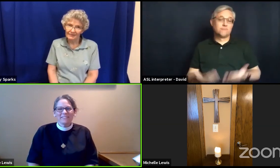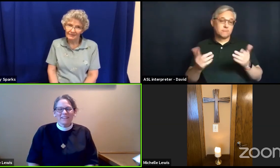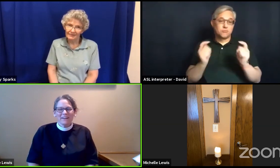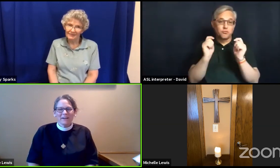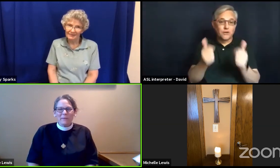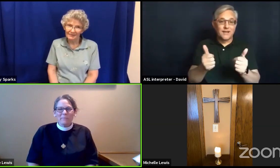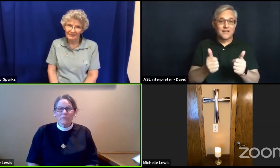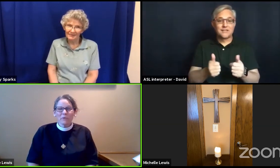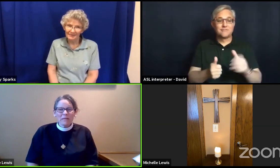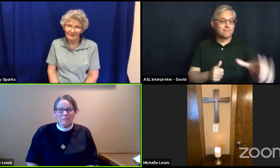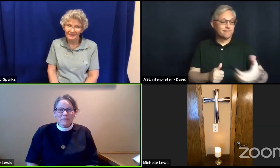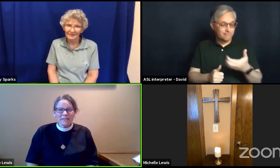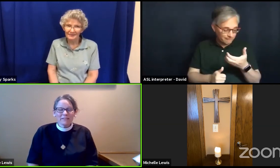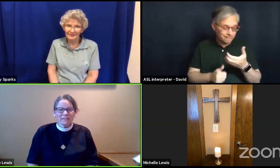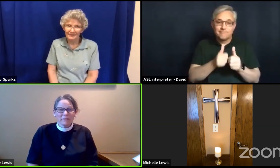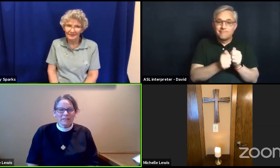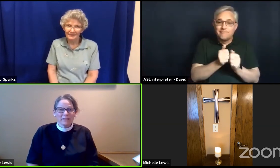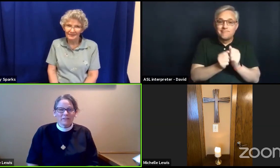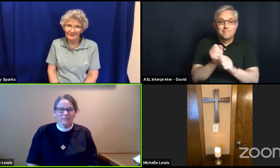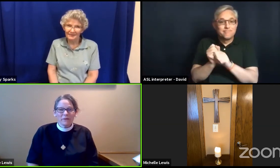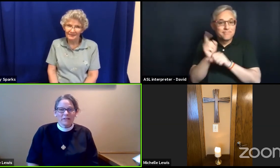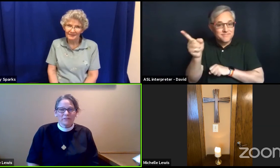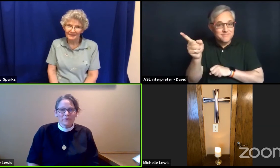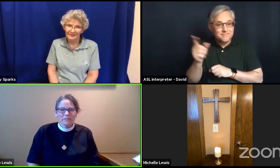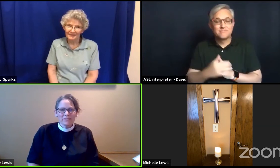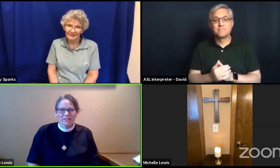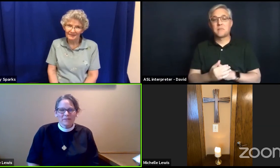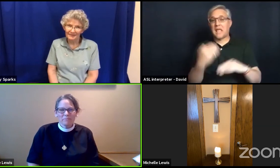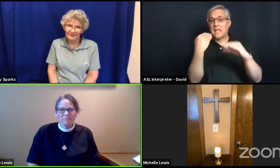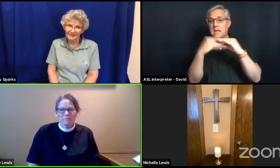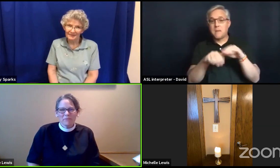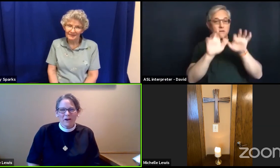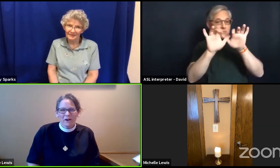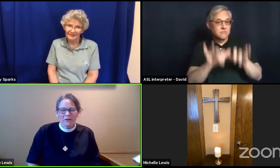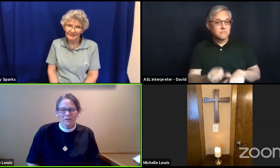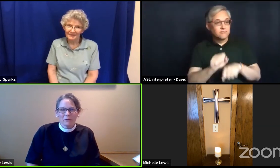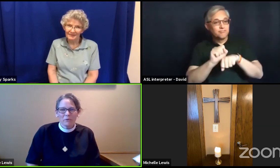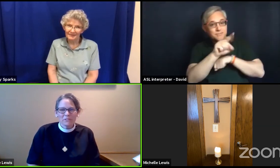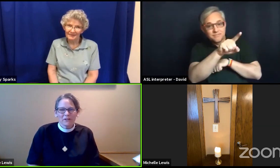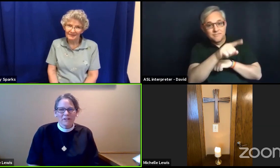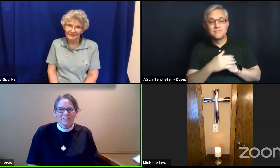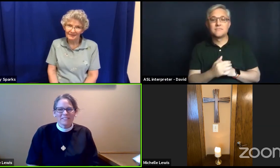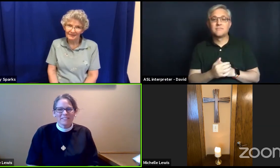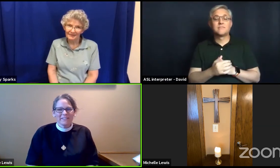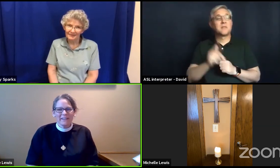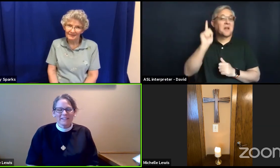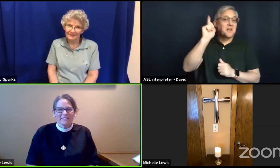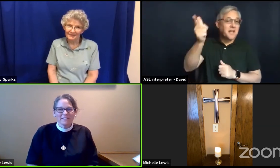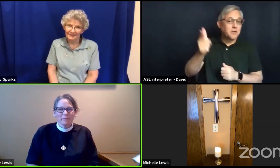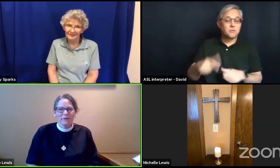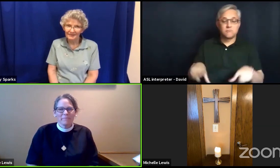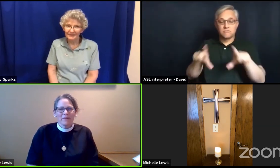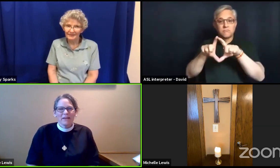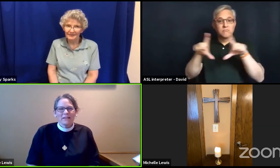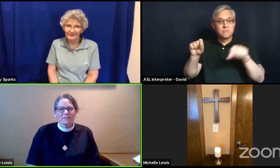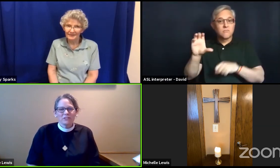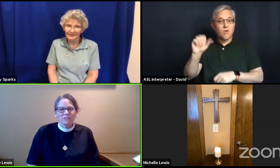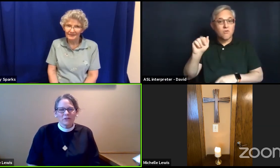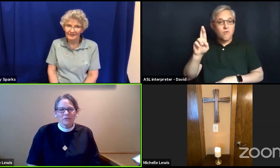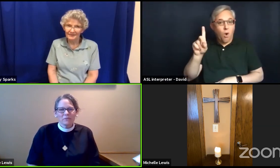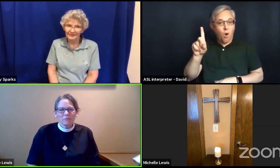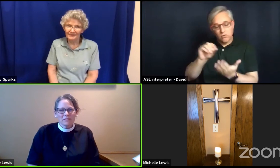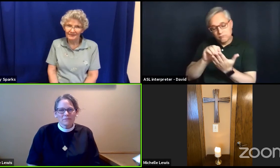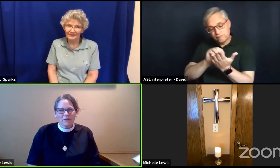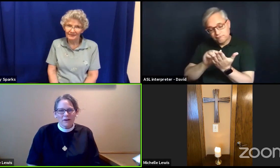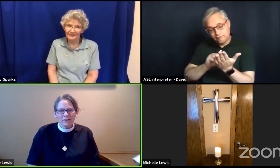and or maybe a little bit later, you write a note, a card, or a postcard, and send that to someone to